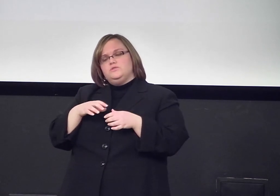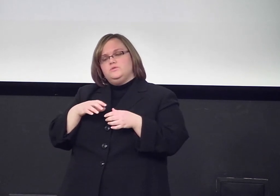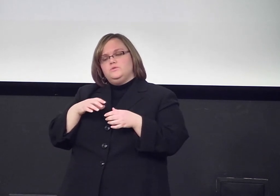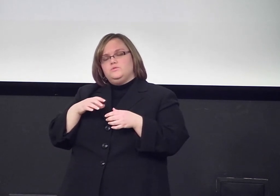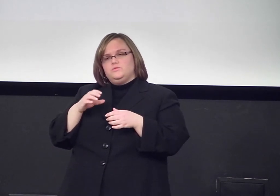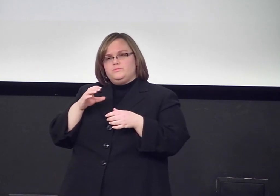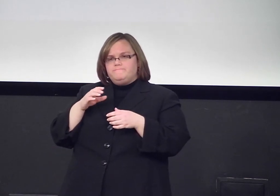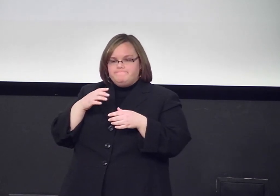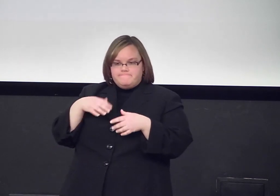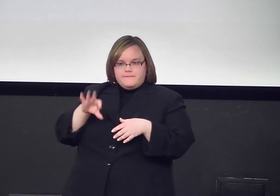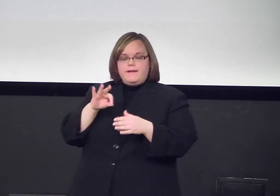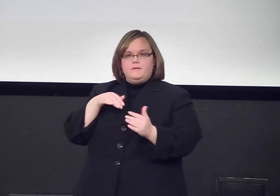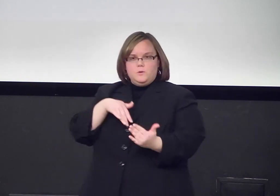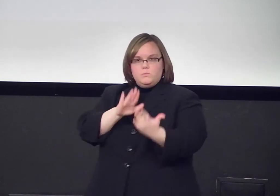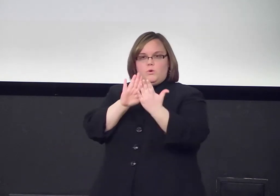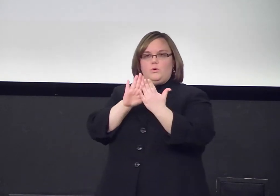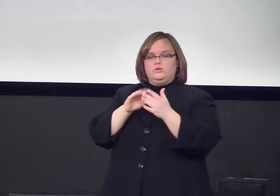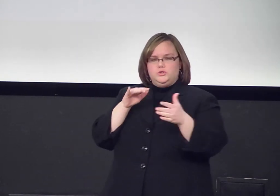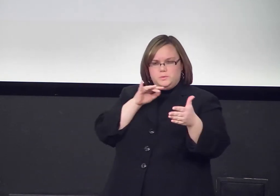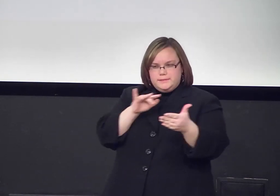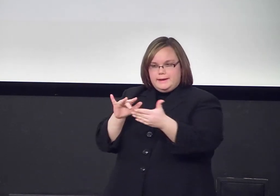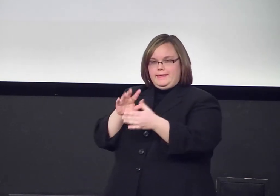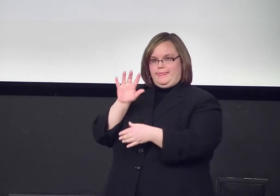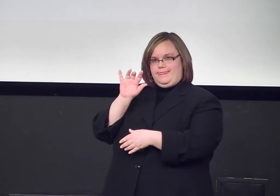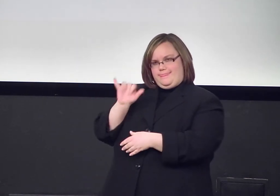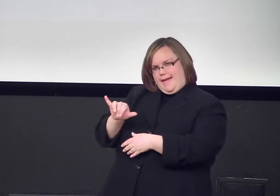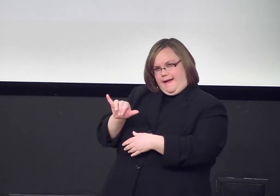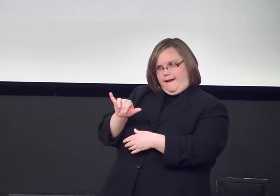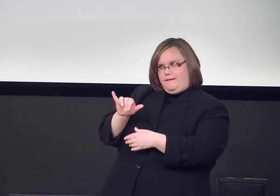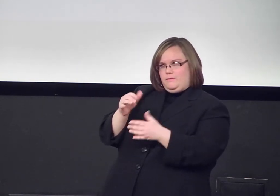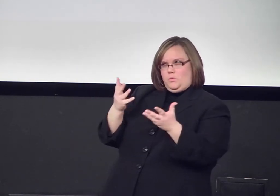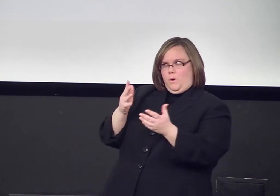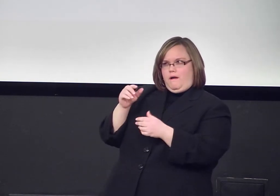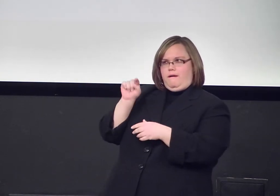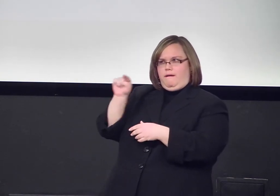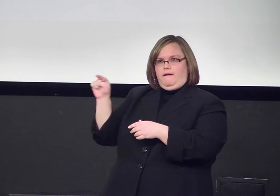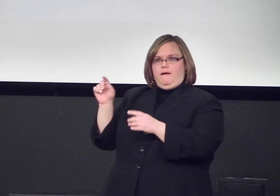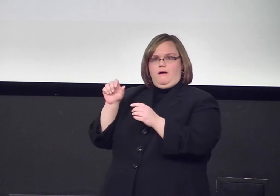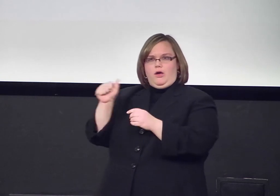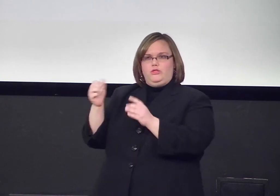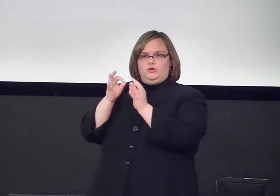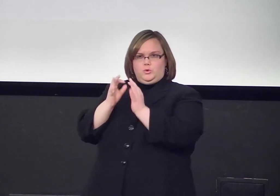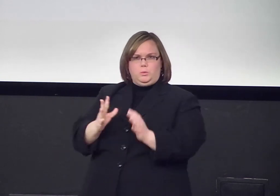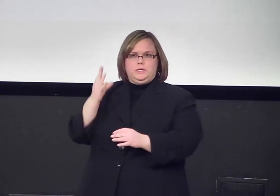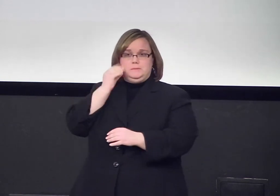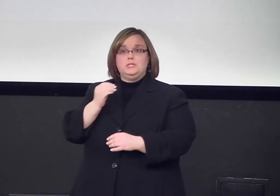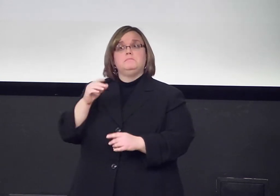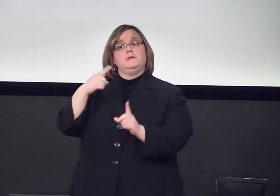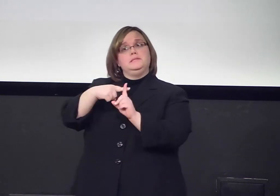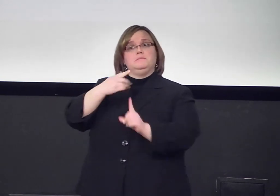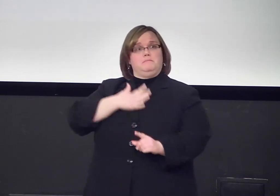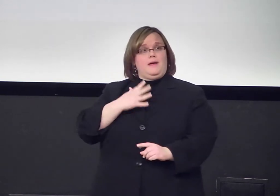research, I wanted to look at approaches and study what other interpreters are